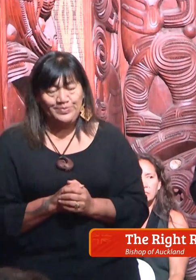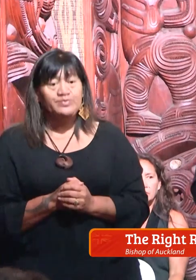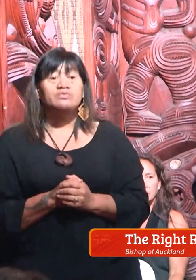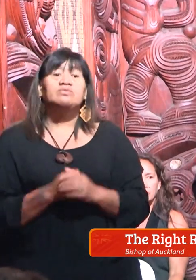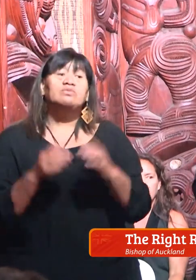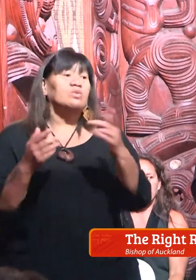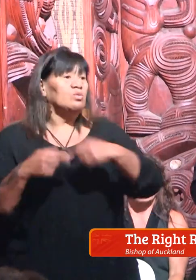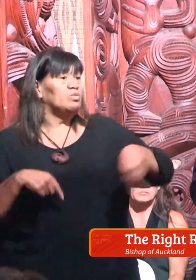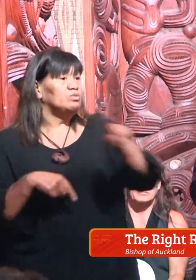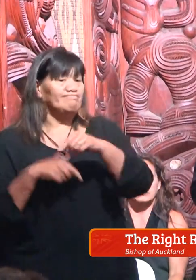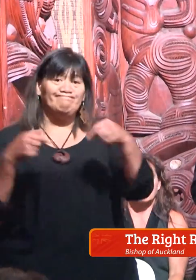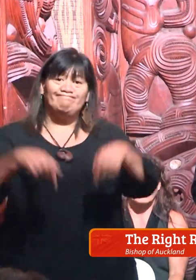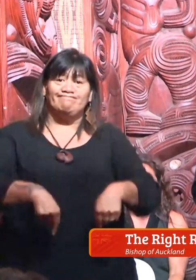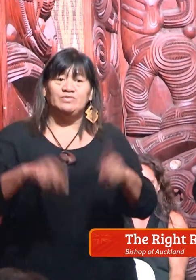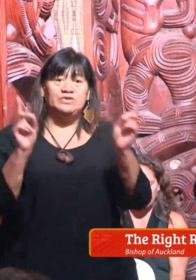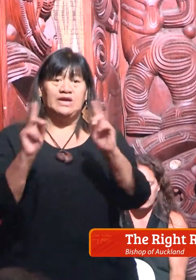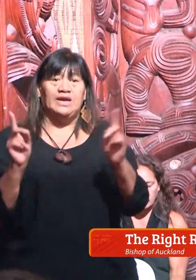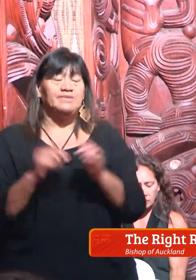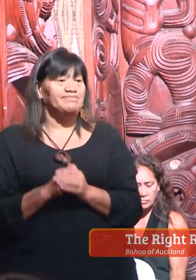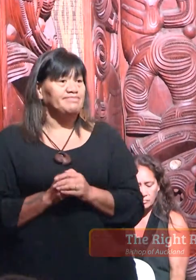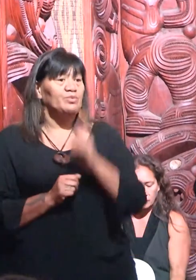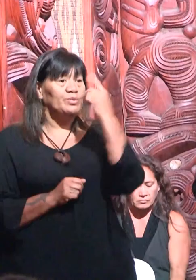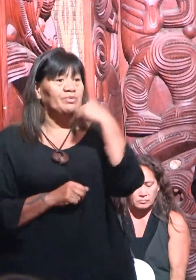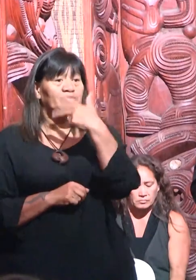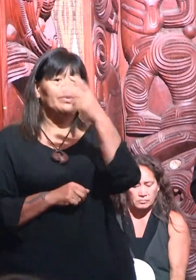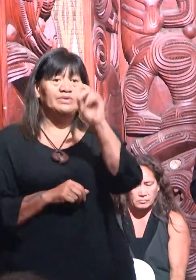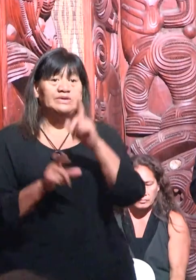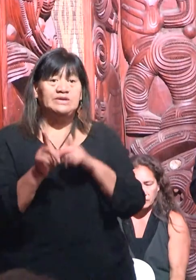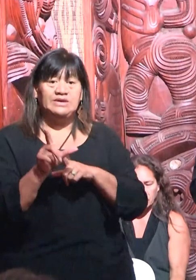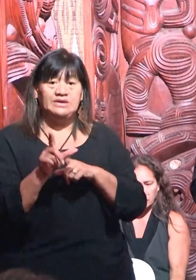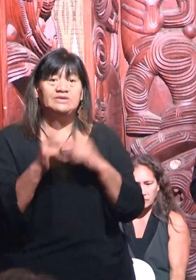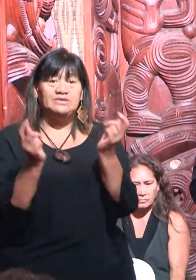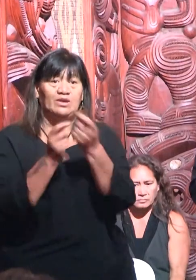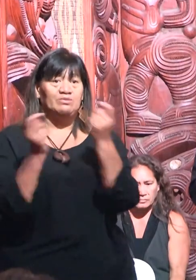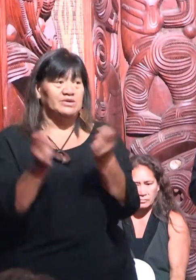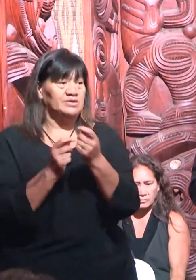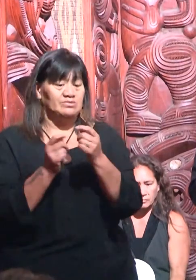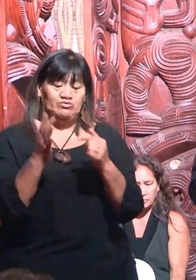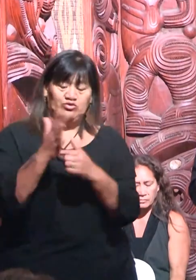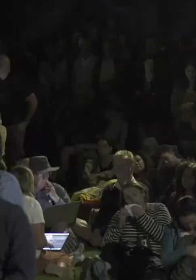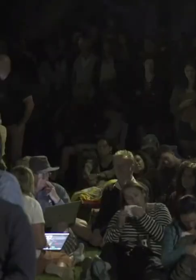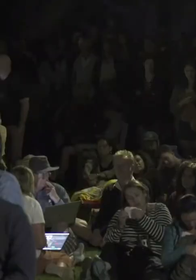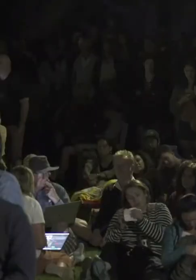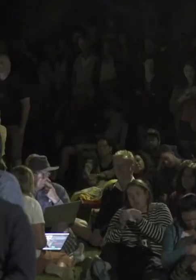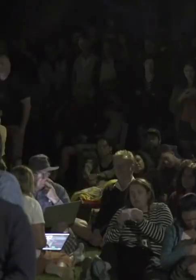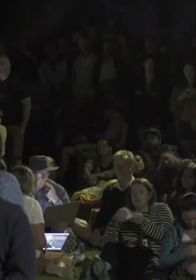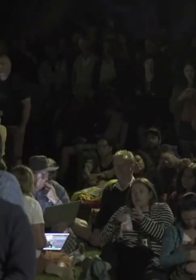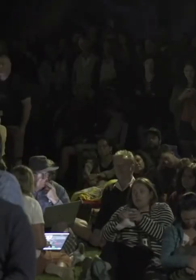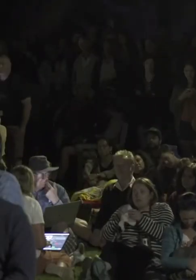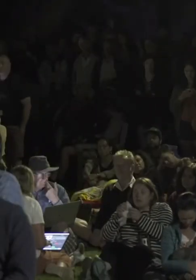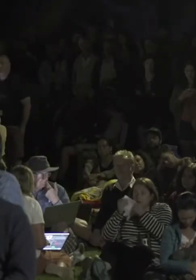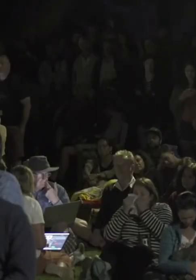We gather again here today on the 180th anniversary year of the signing of the Treaty of